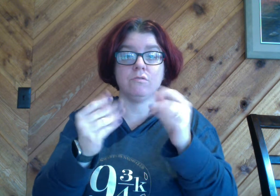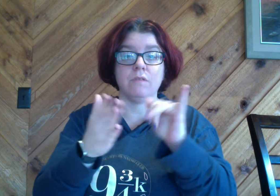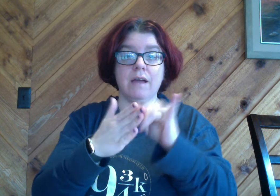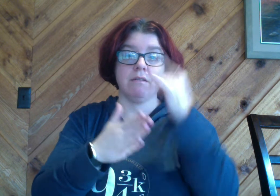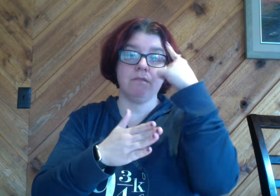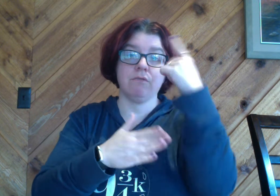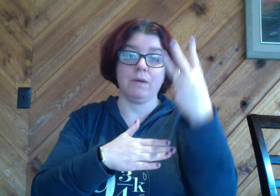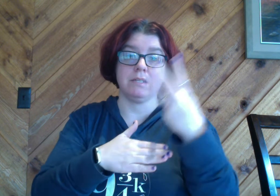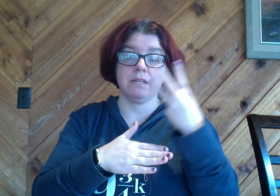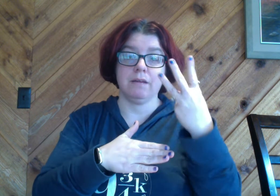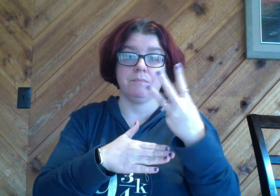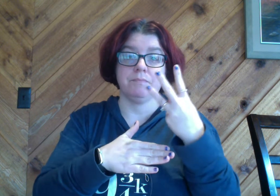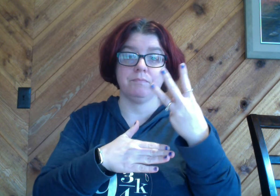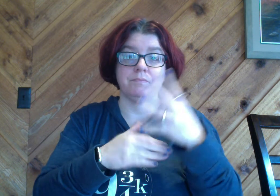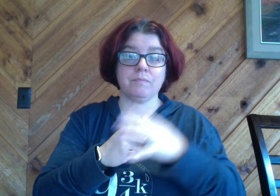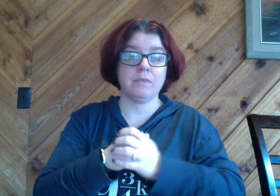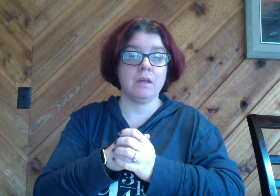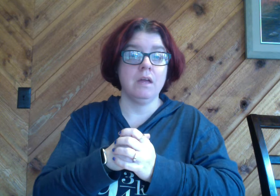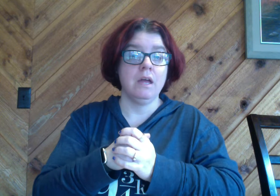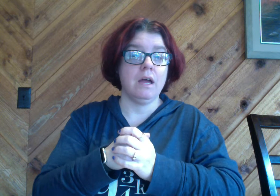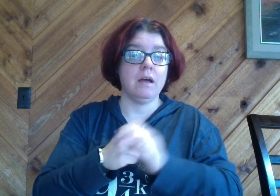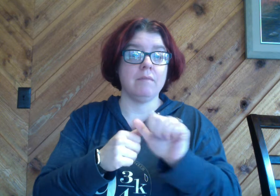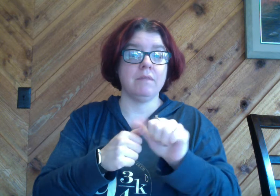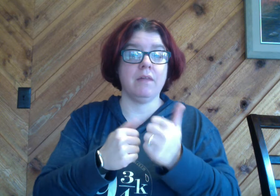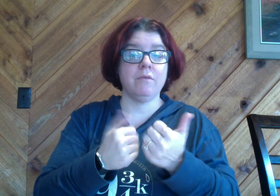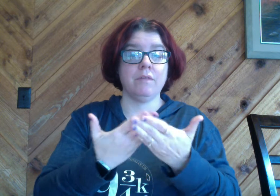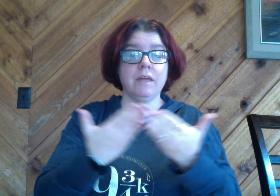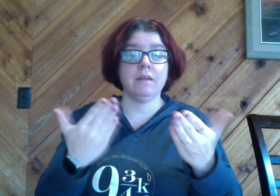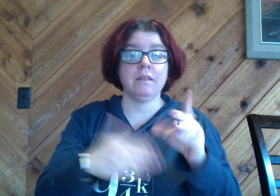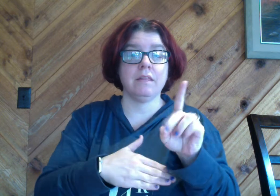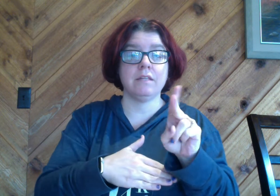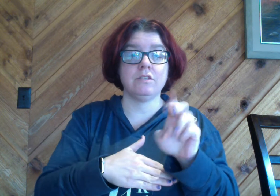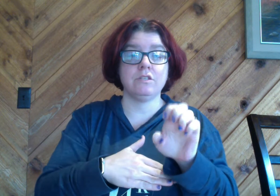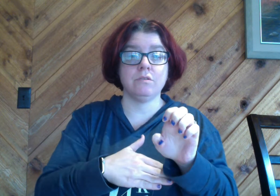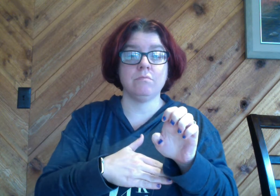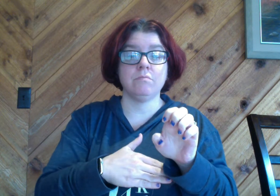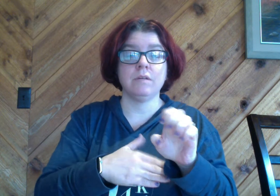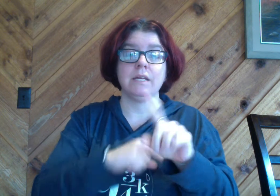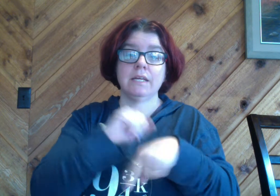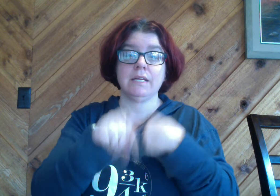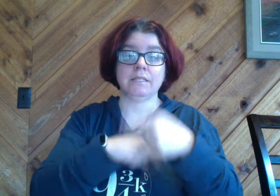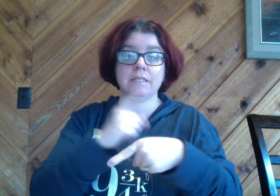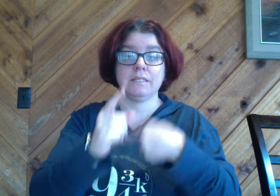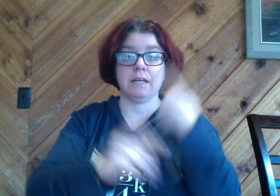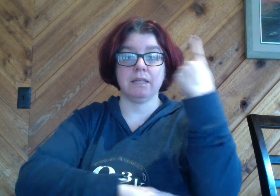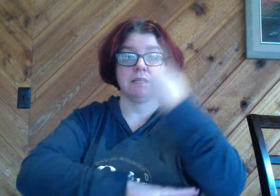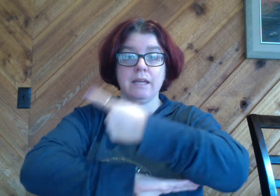that for Wednesday. The other thing that's due is the sign of the day.